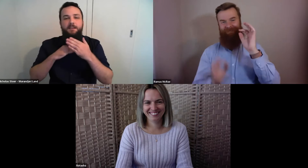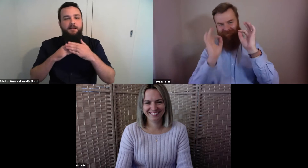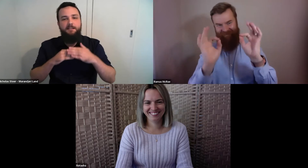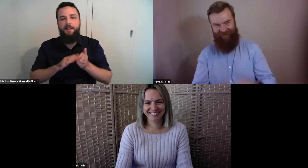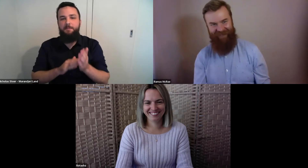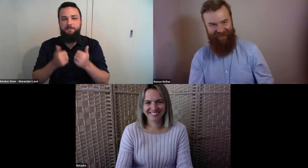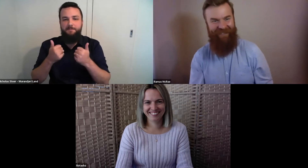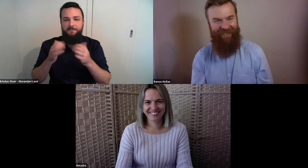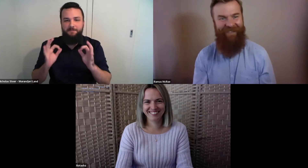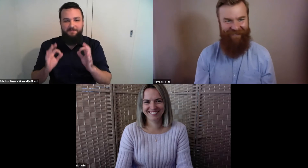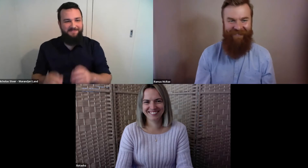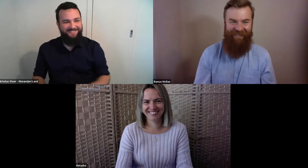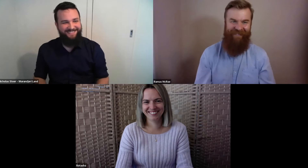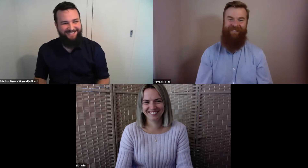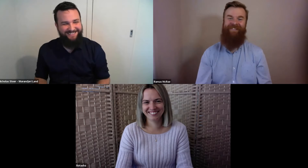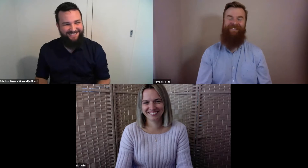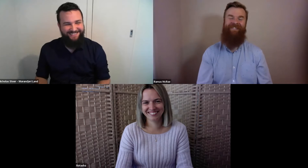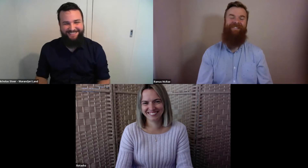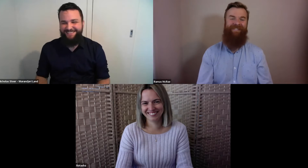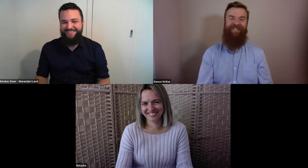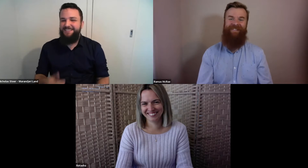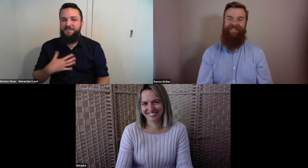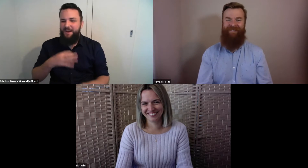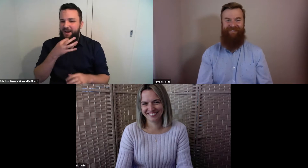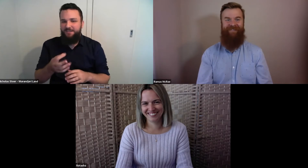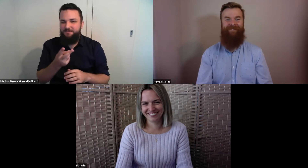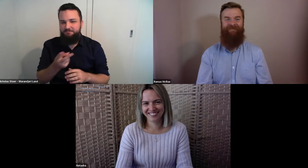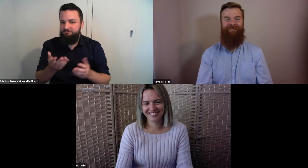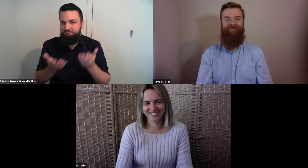be my first customer. How about that?